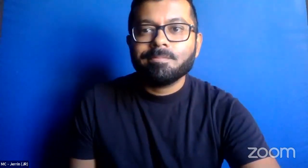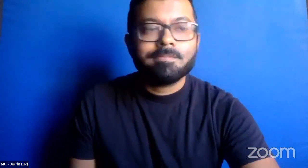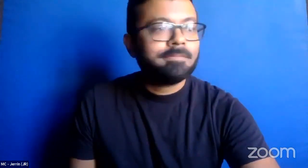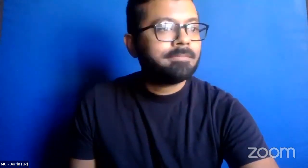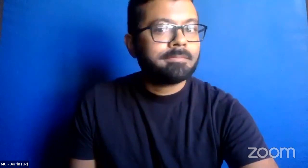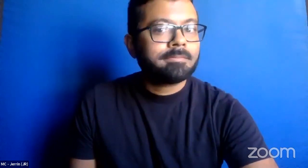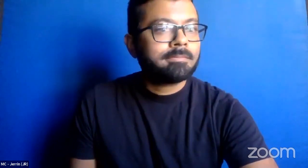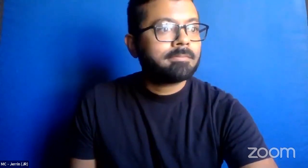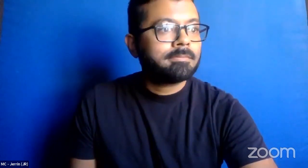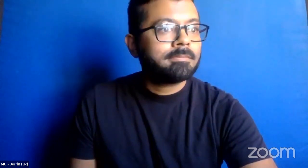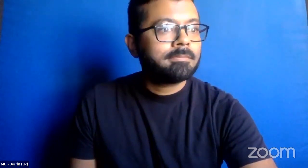Jamie.